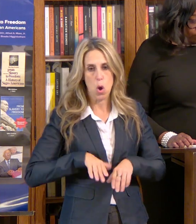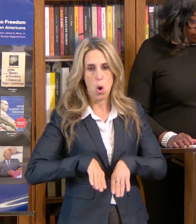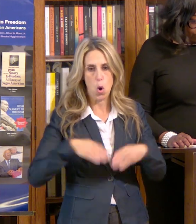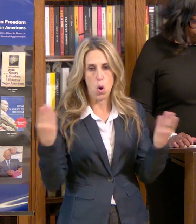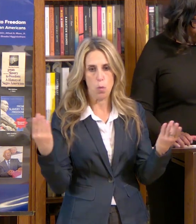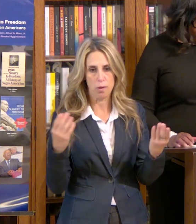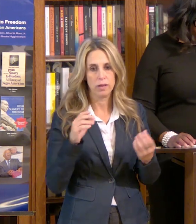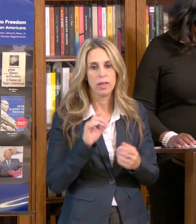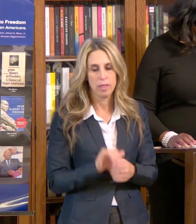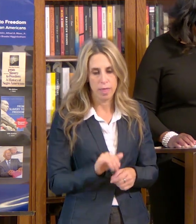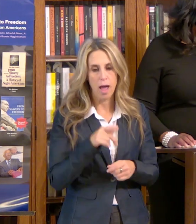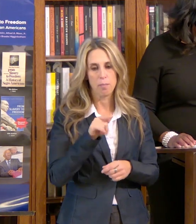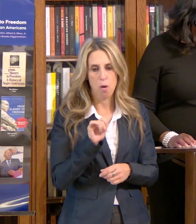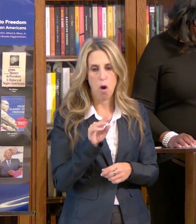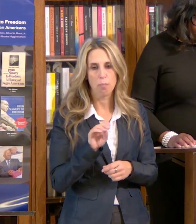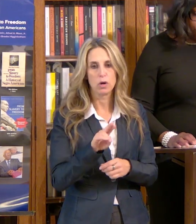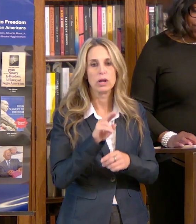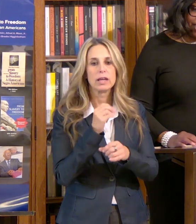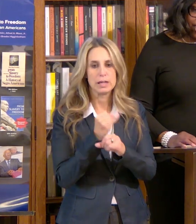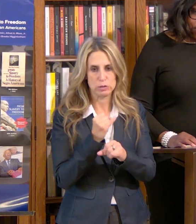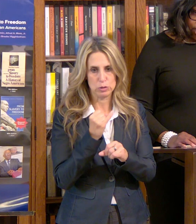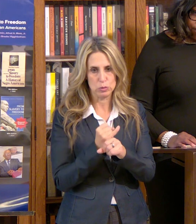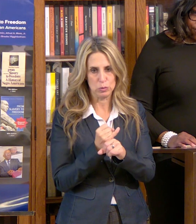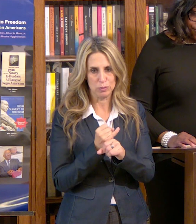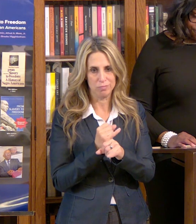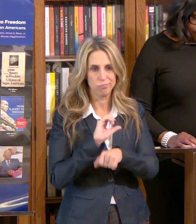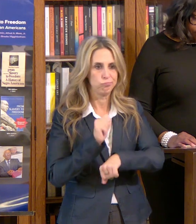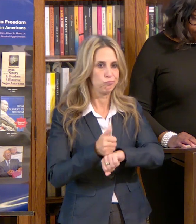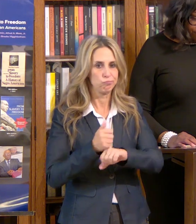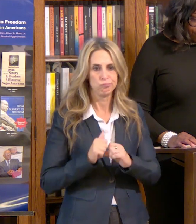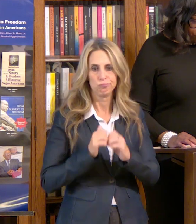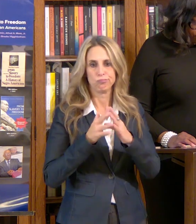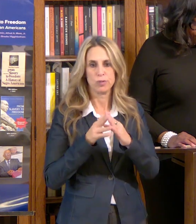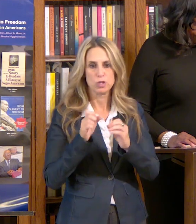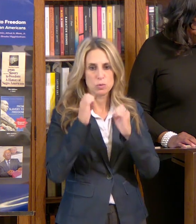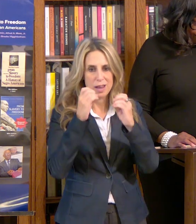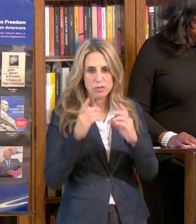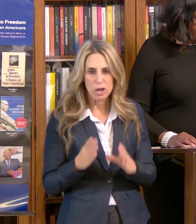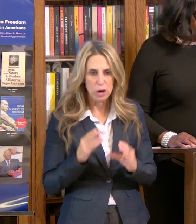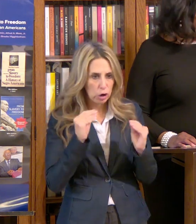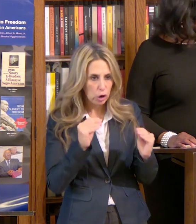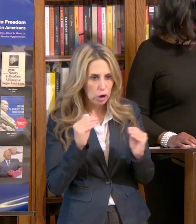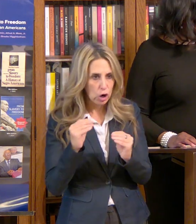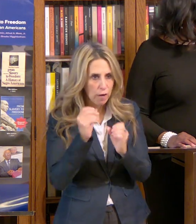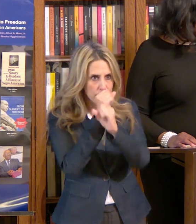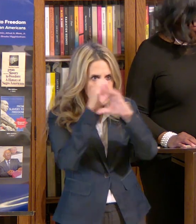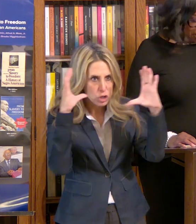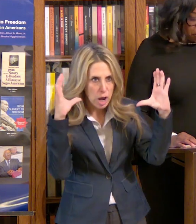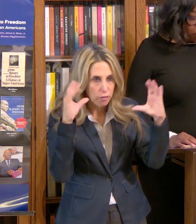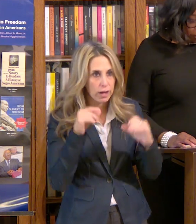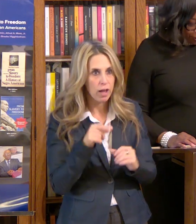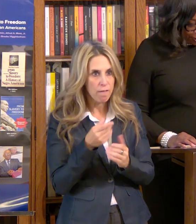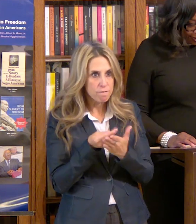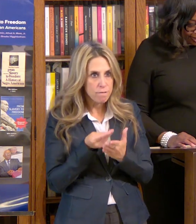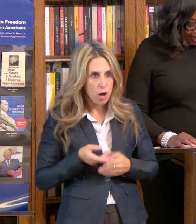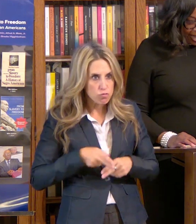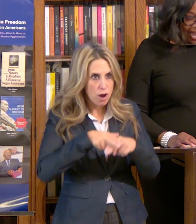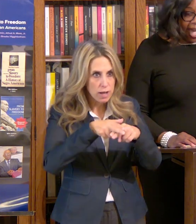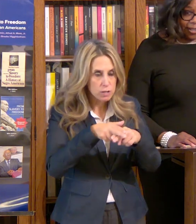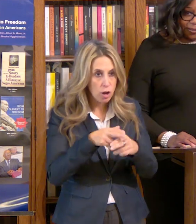Palmer Memorial Institute she was an educator a Visionary a fundraiser an